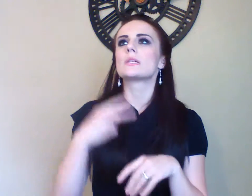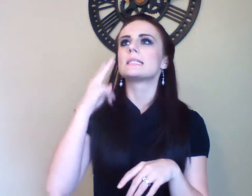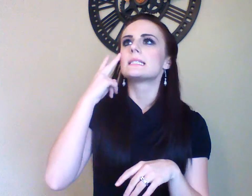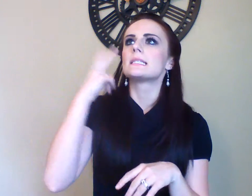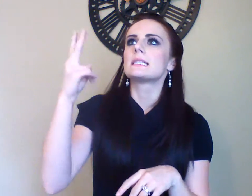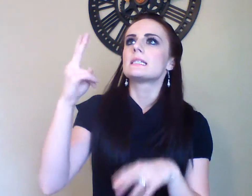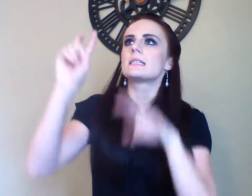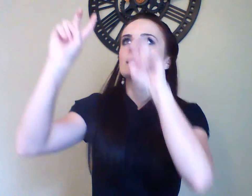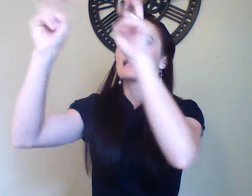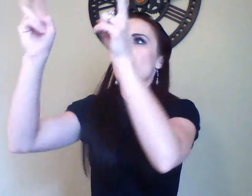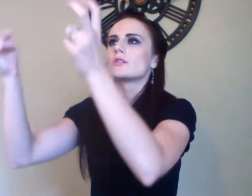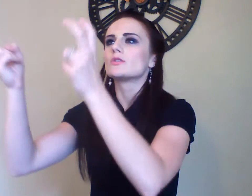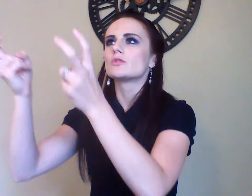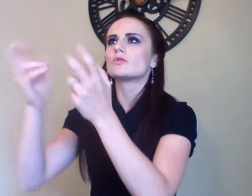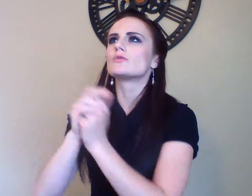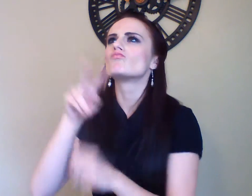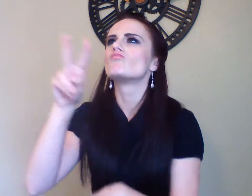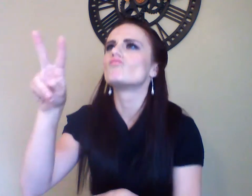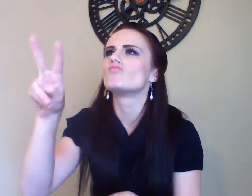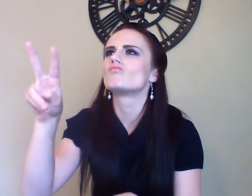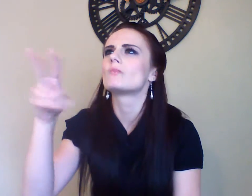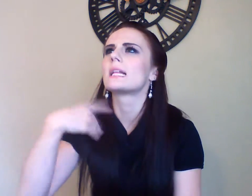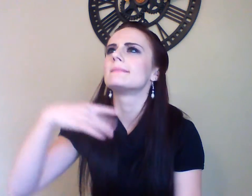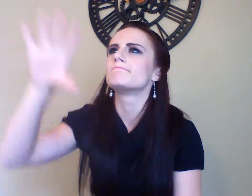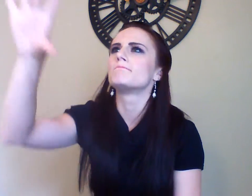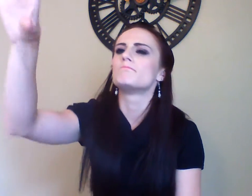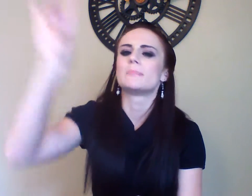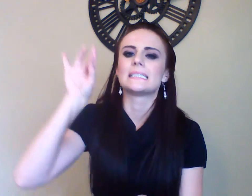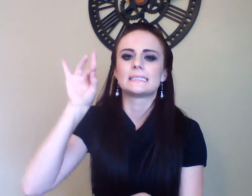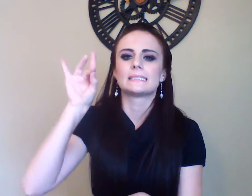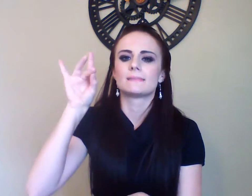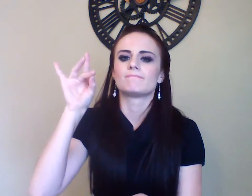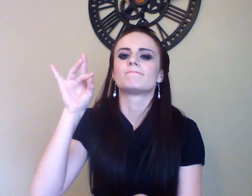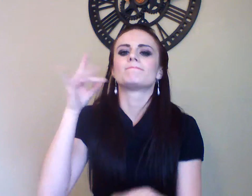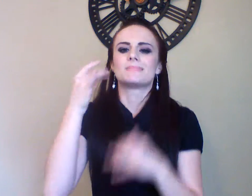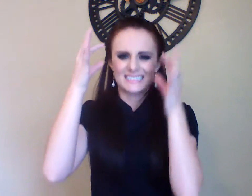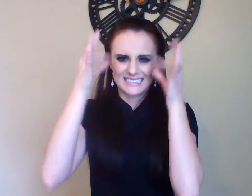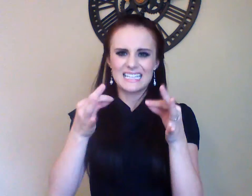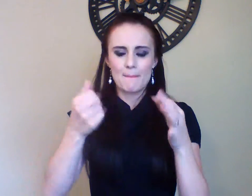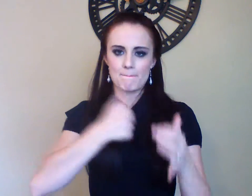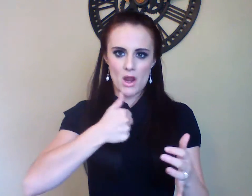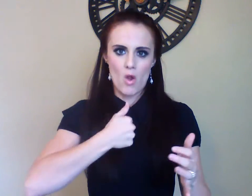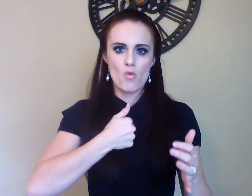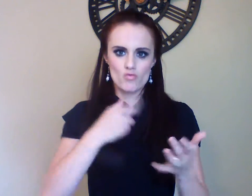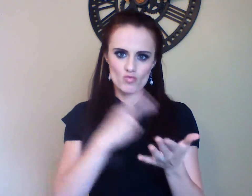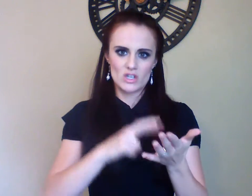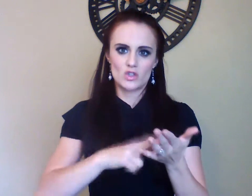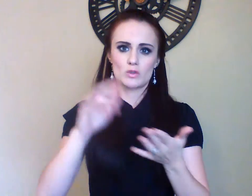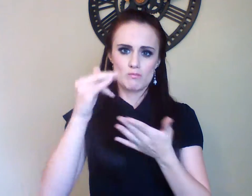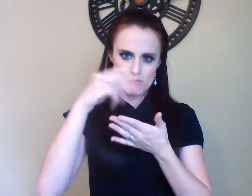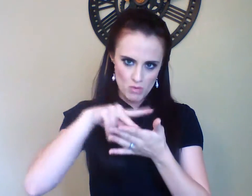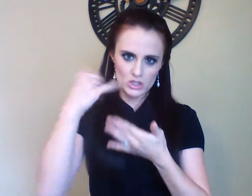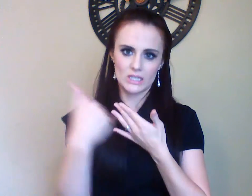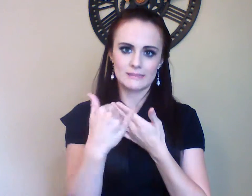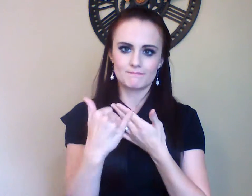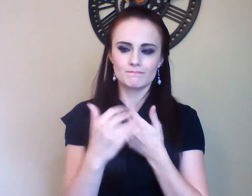start their own research project. And you can really arrange this however you'd like. I usually have students practice the skills that I'm working